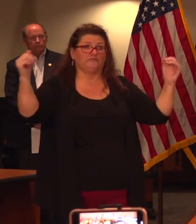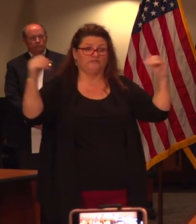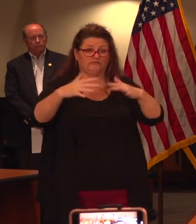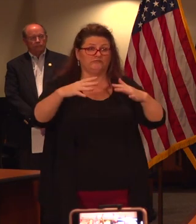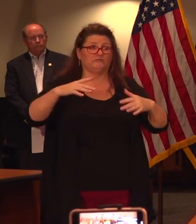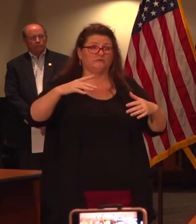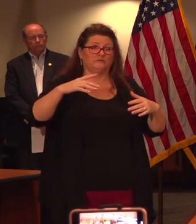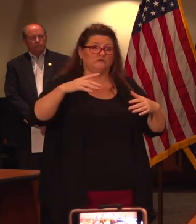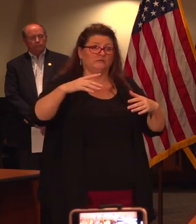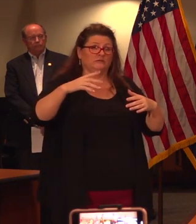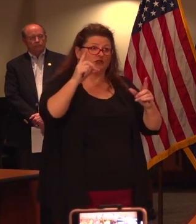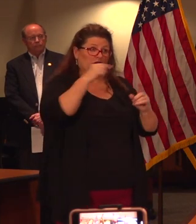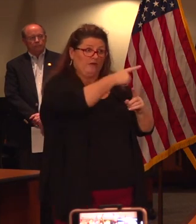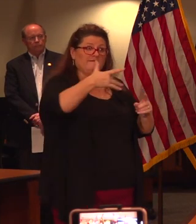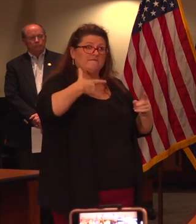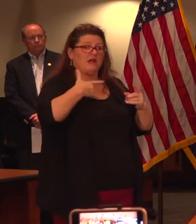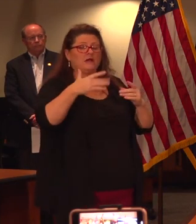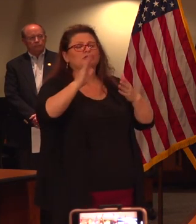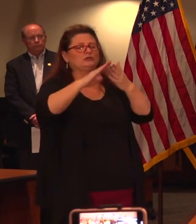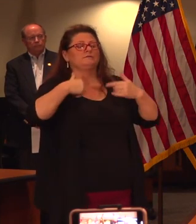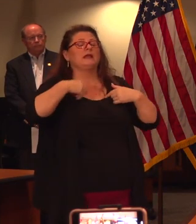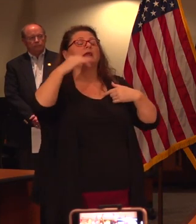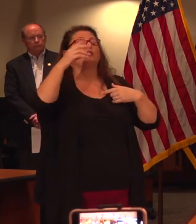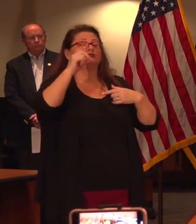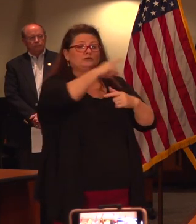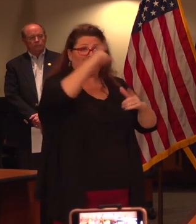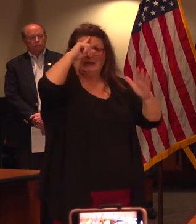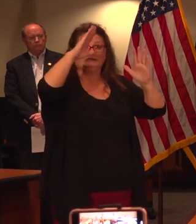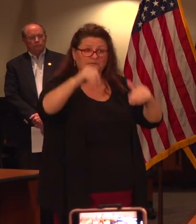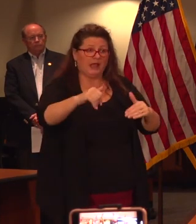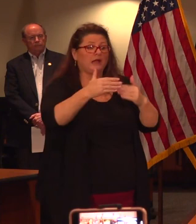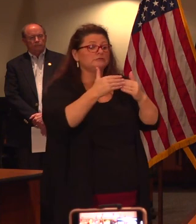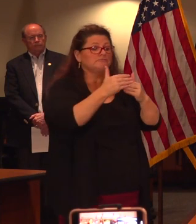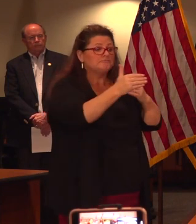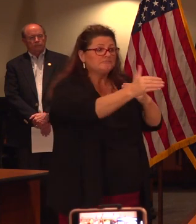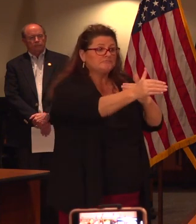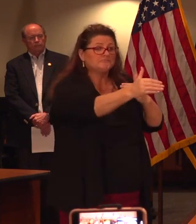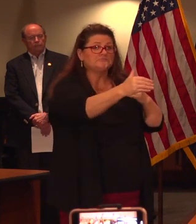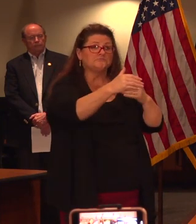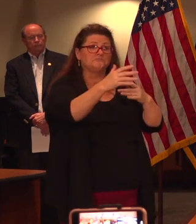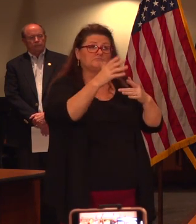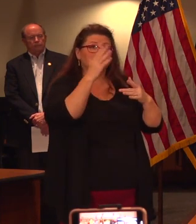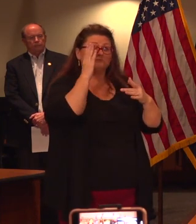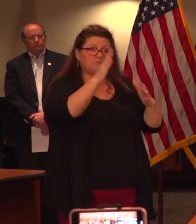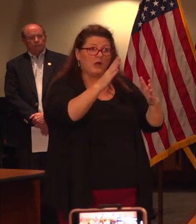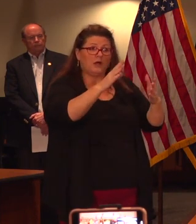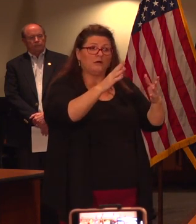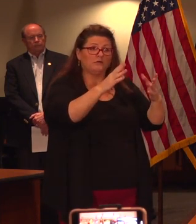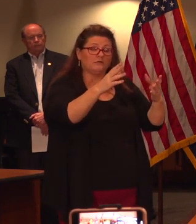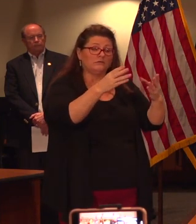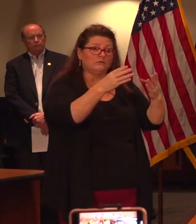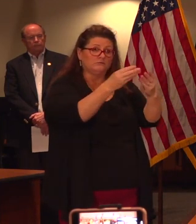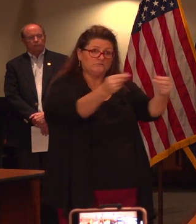those restrictions going away? I anticipate that. I fully expect that. And that is our goal, is to remove